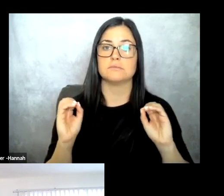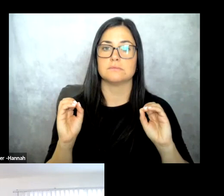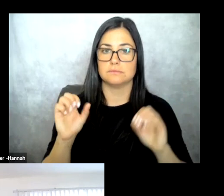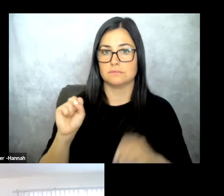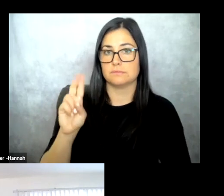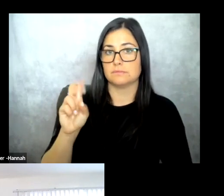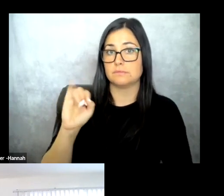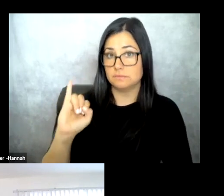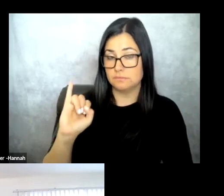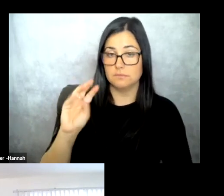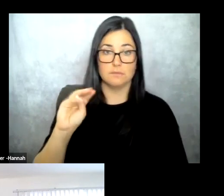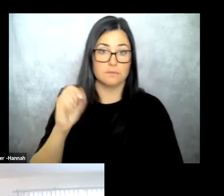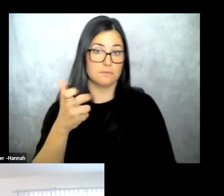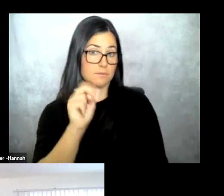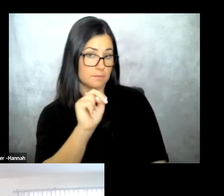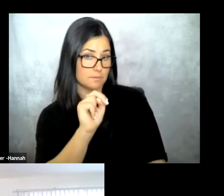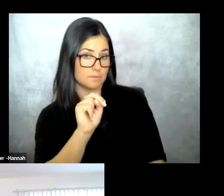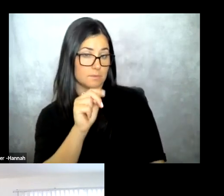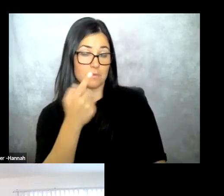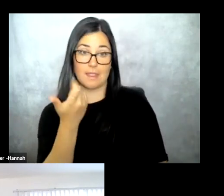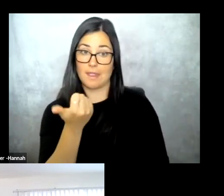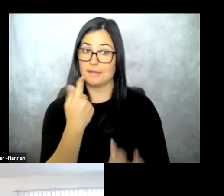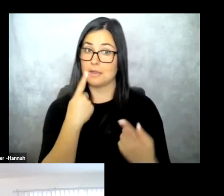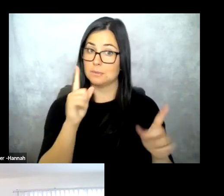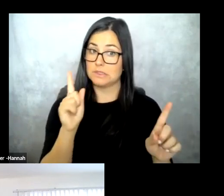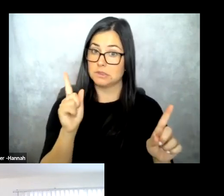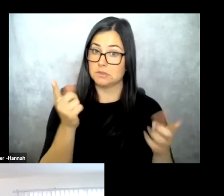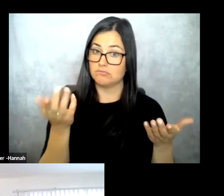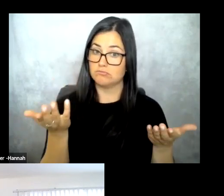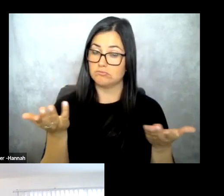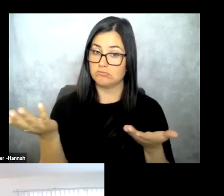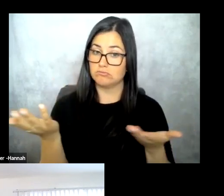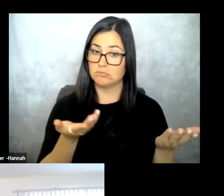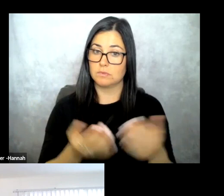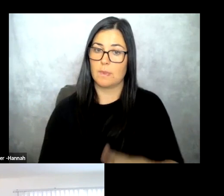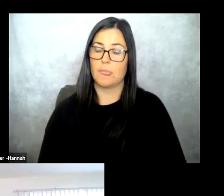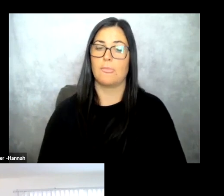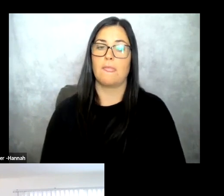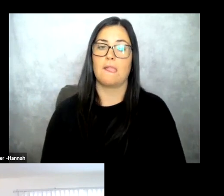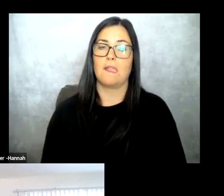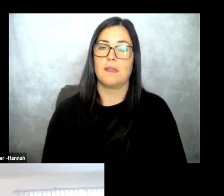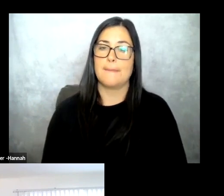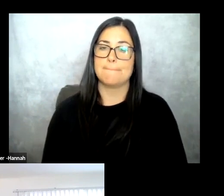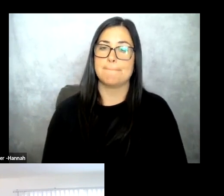Susie or Megan, do you have any announcements for the end here?